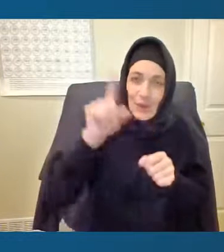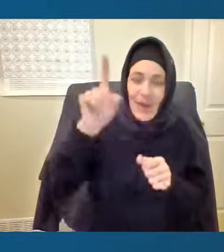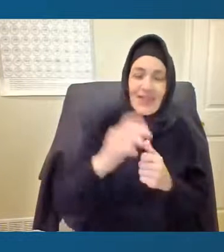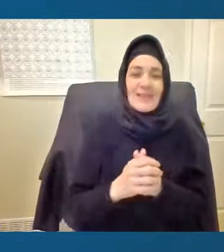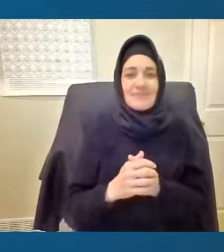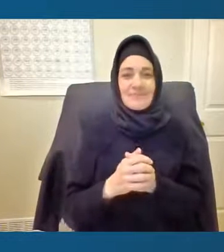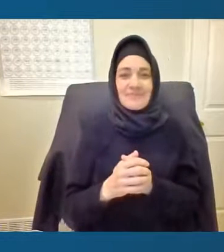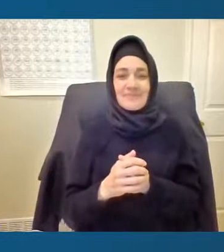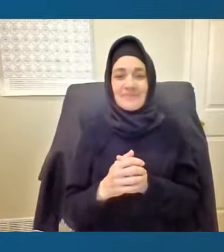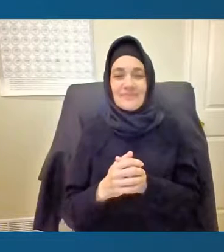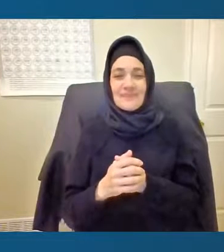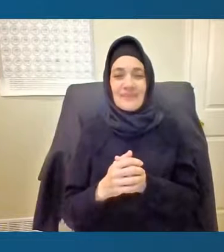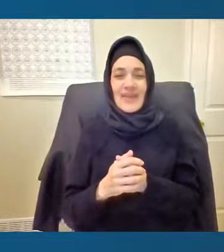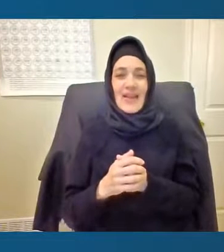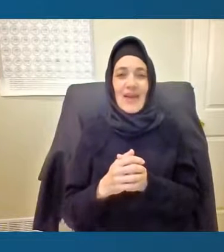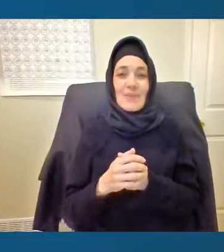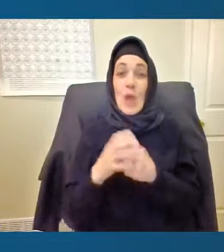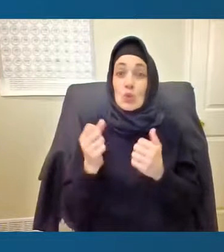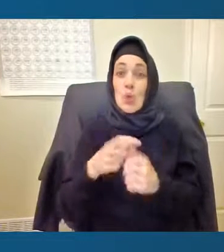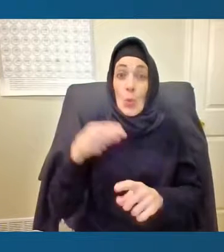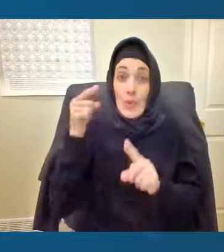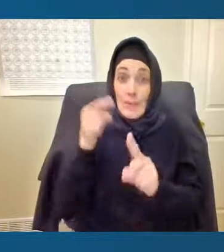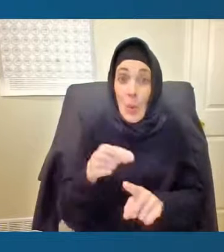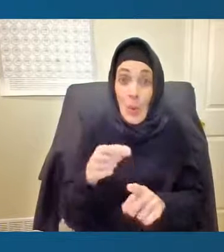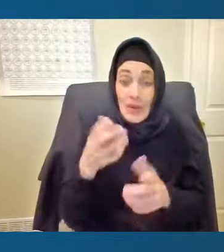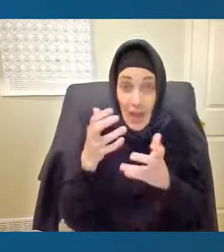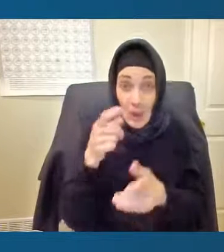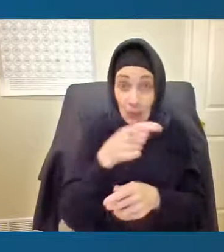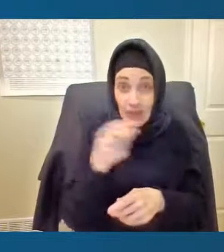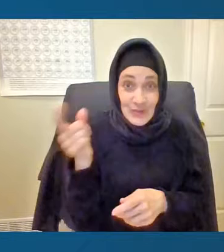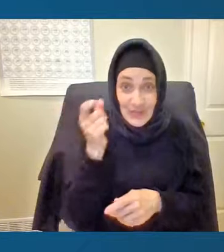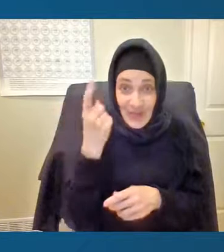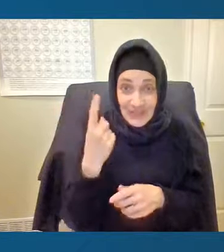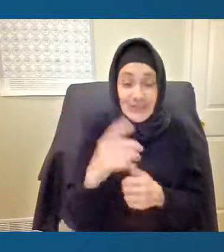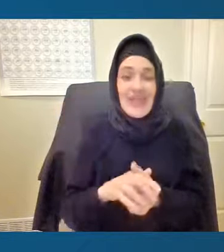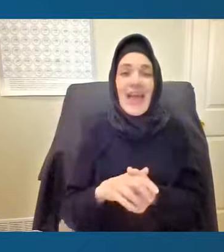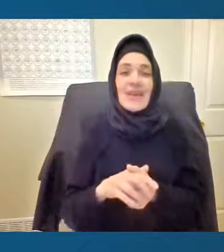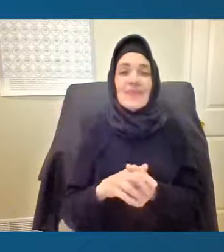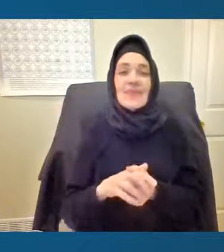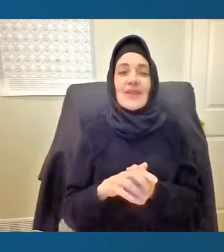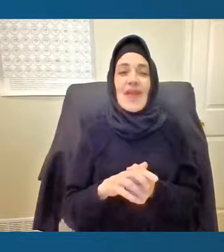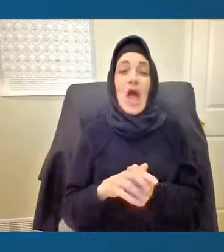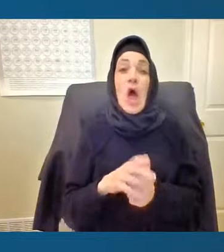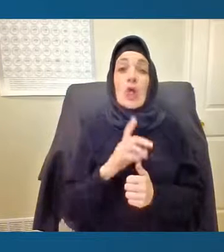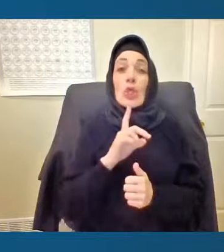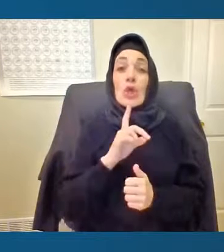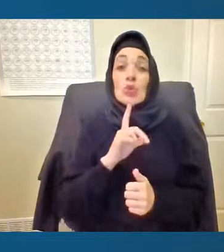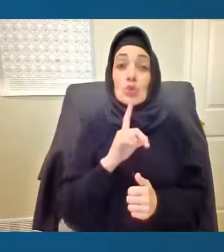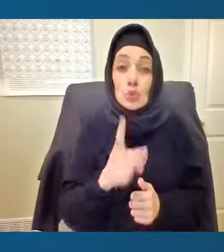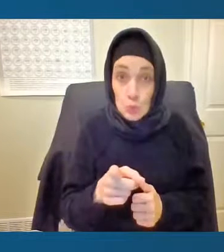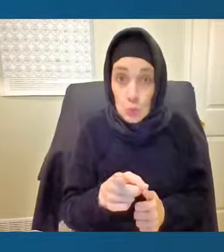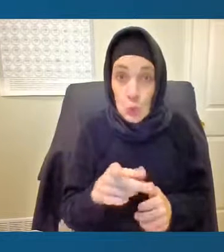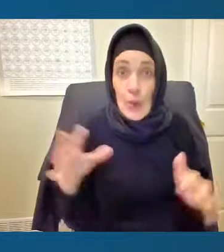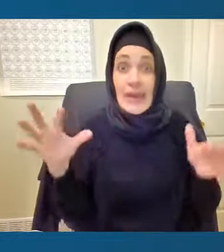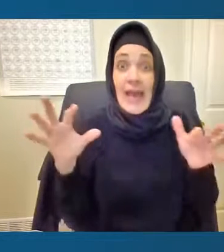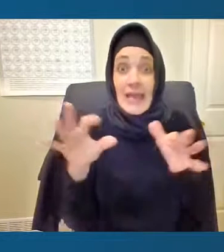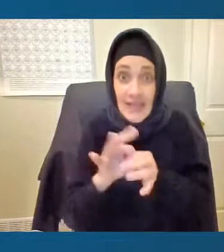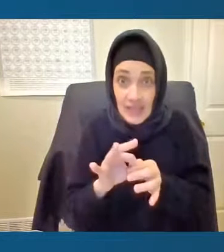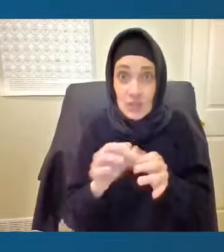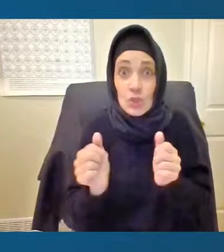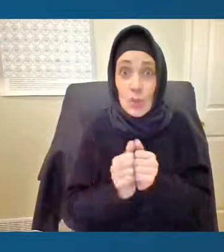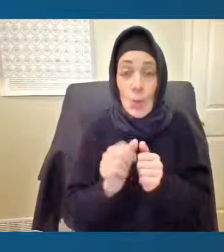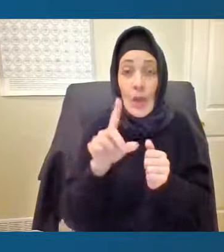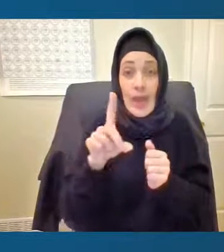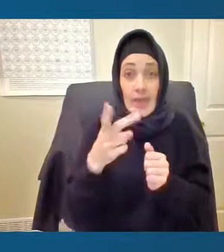Learnings there. But the point I wanted us to understand is that the true connection with dhikr comes when you actually